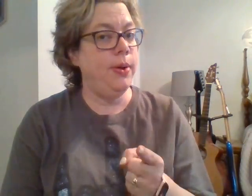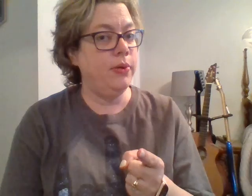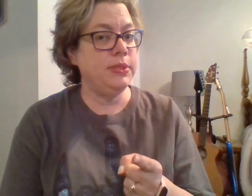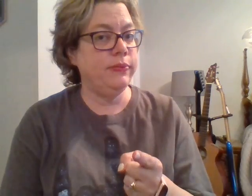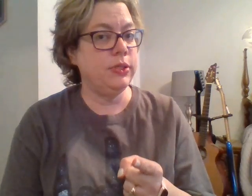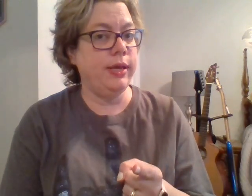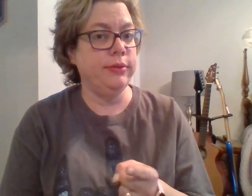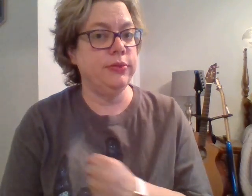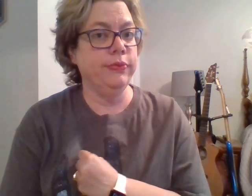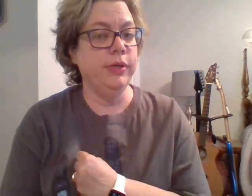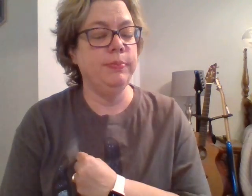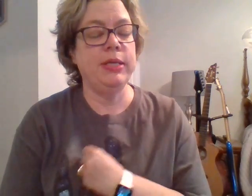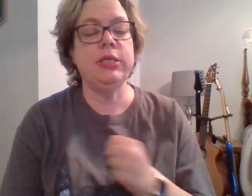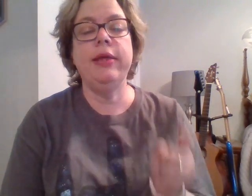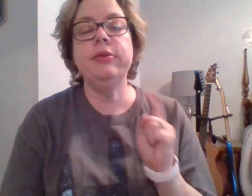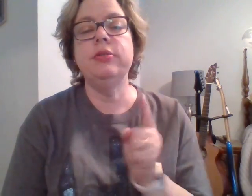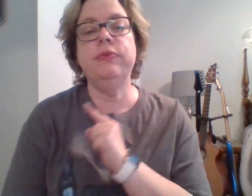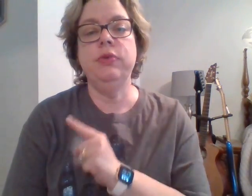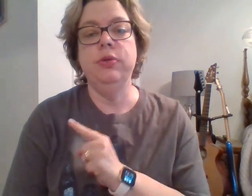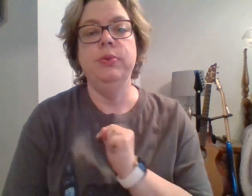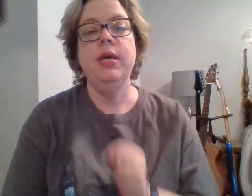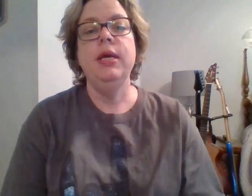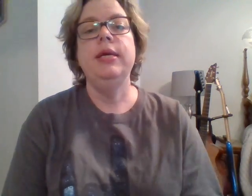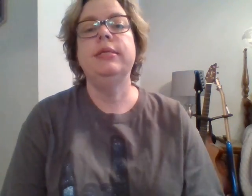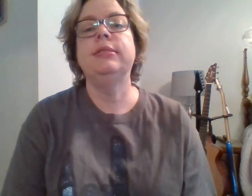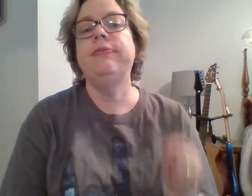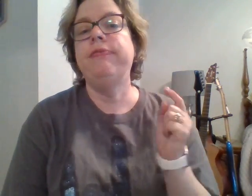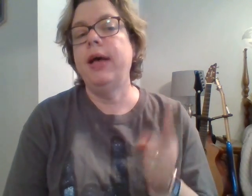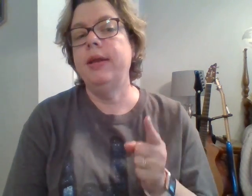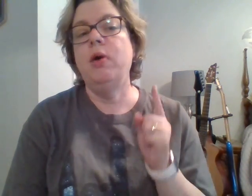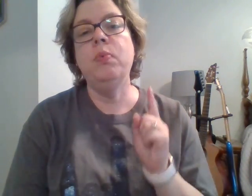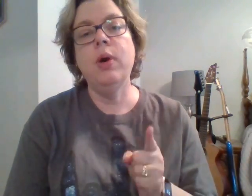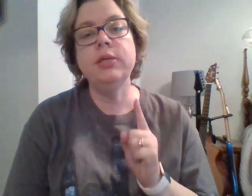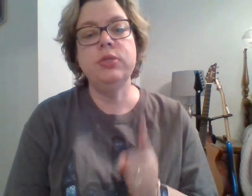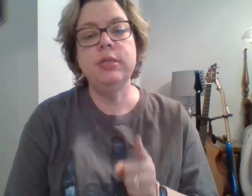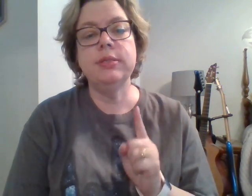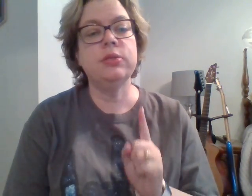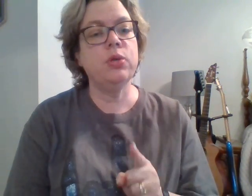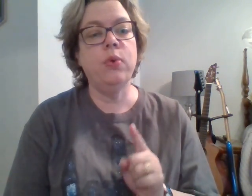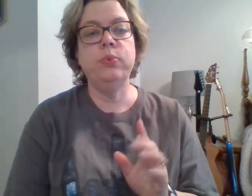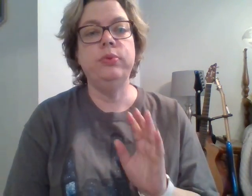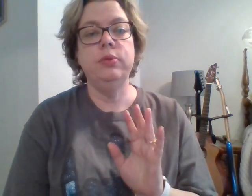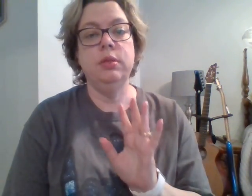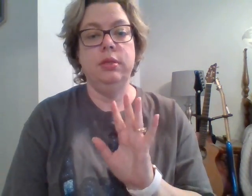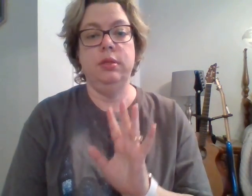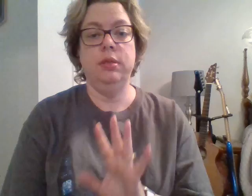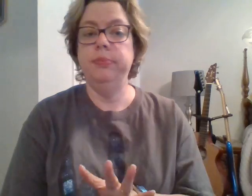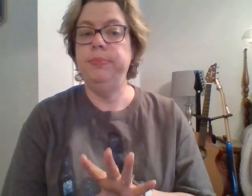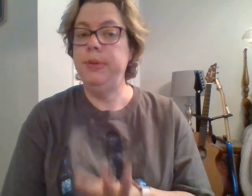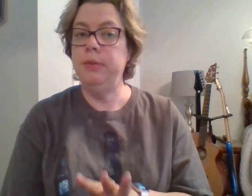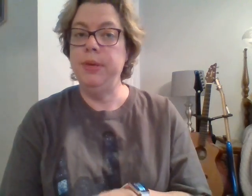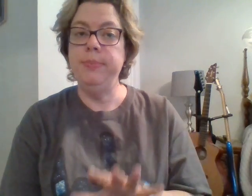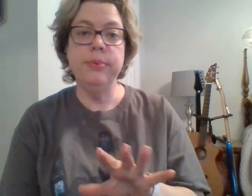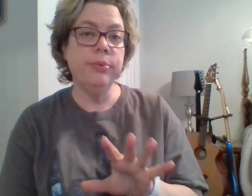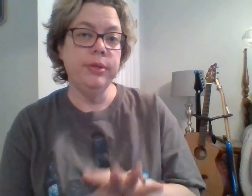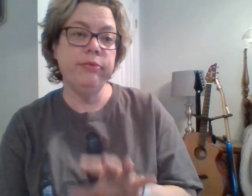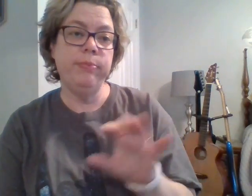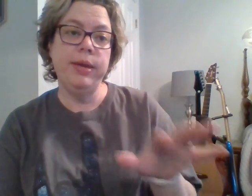always have a challenge for you. My challenge for you is to find out what Jesus told the people, the deaf man and